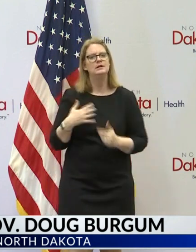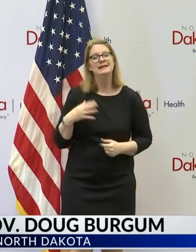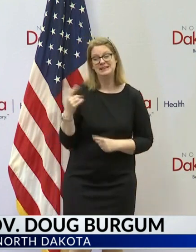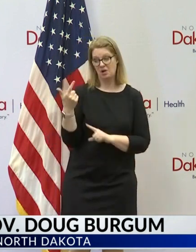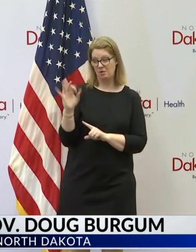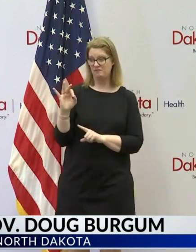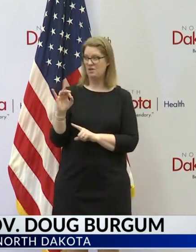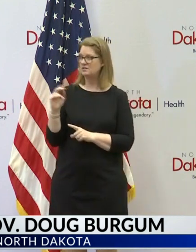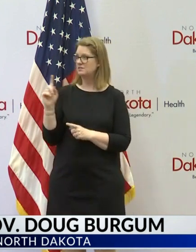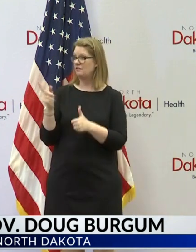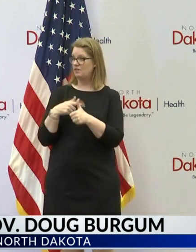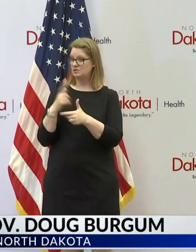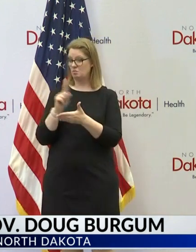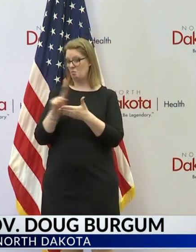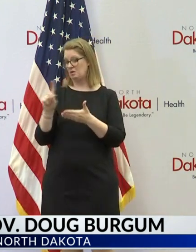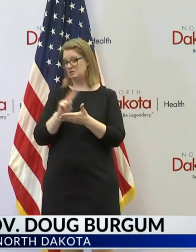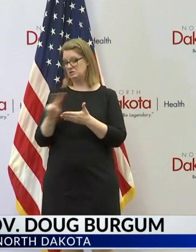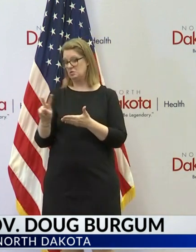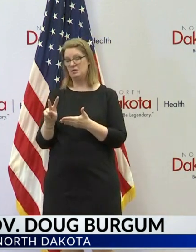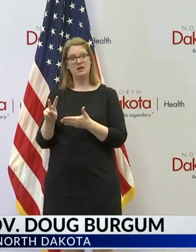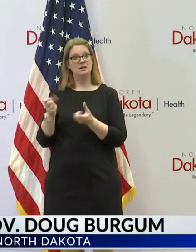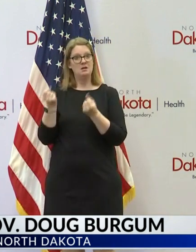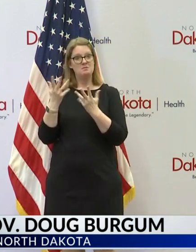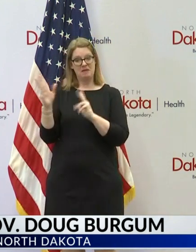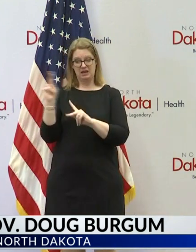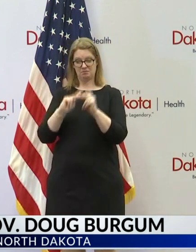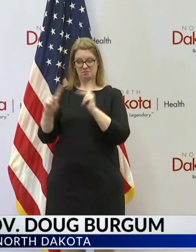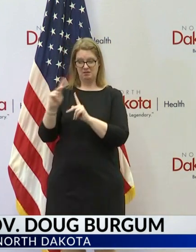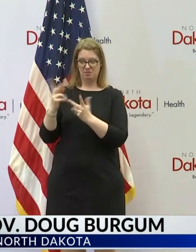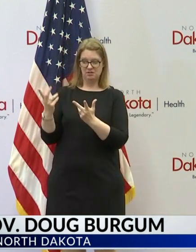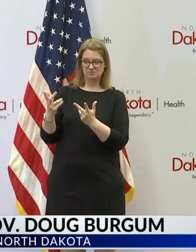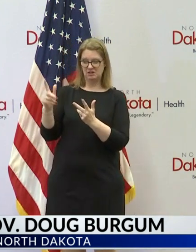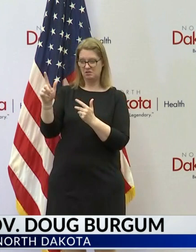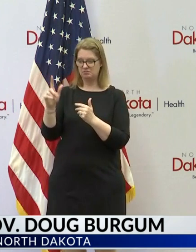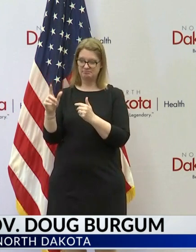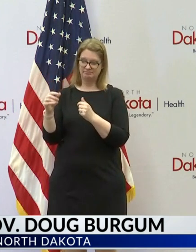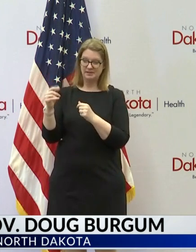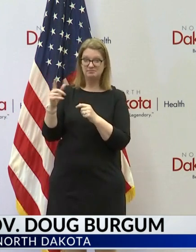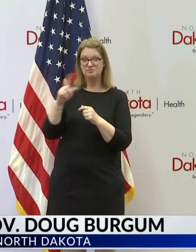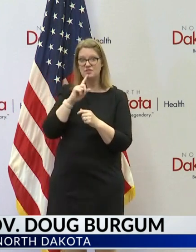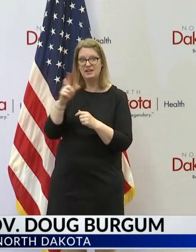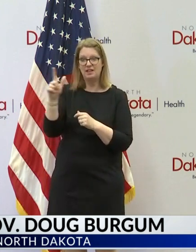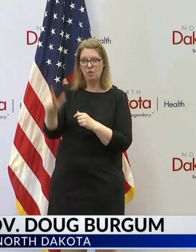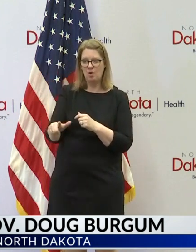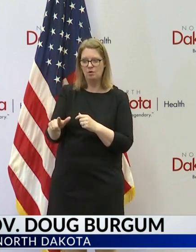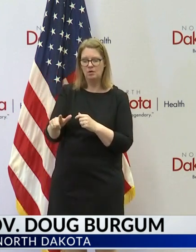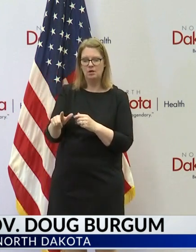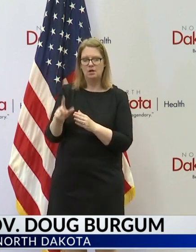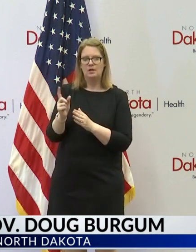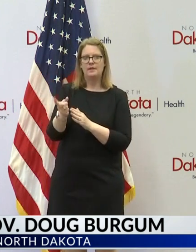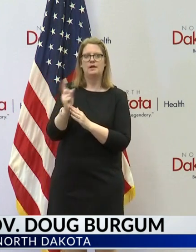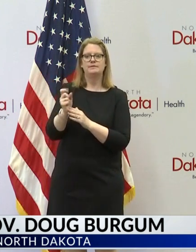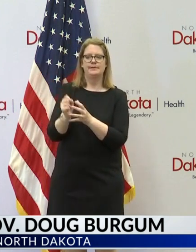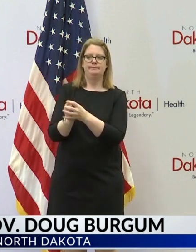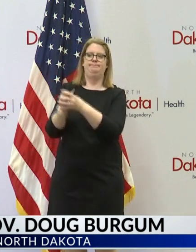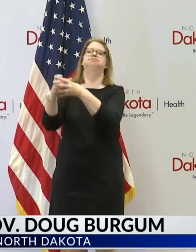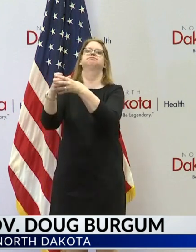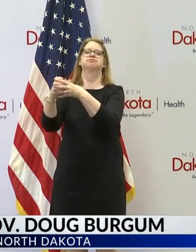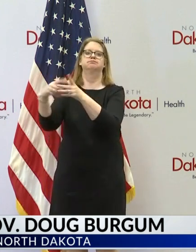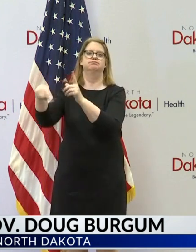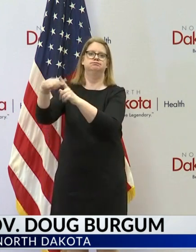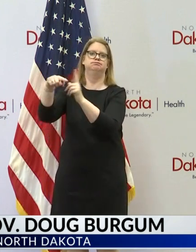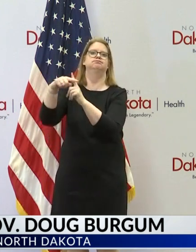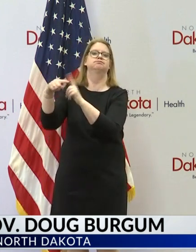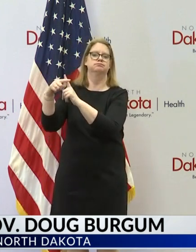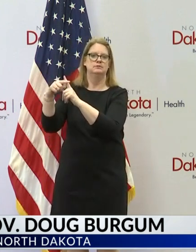was one of our lowest in the state when the people in the west had high numbers, and then Grand Forks became the #1 hotspot in the state. Now it's back down